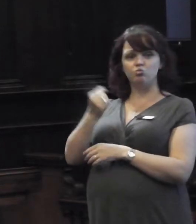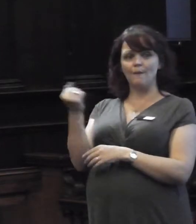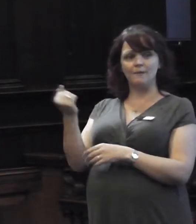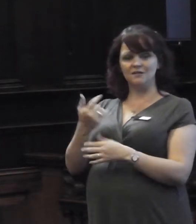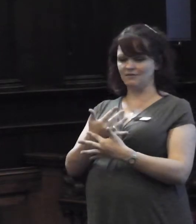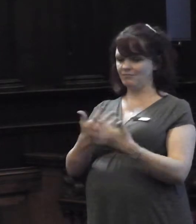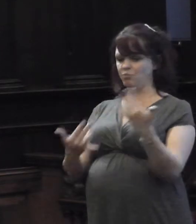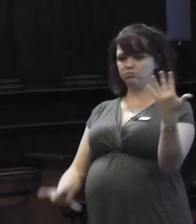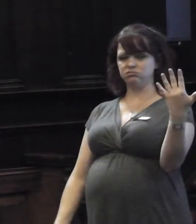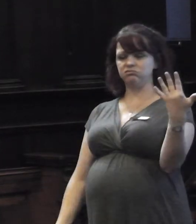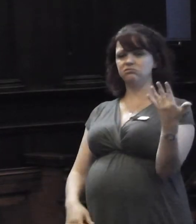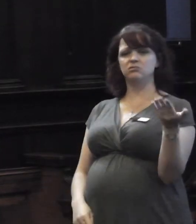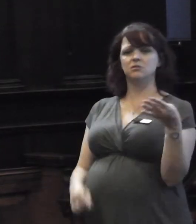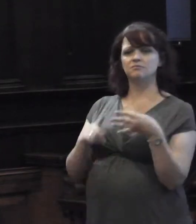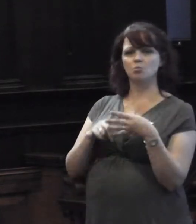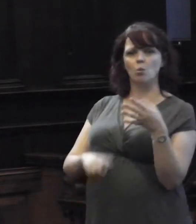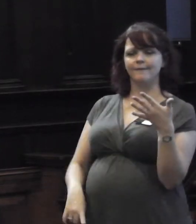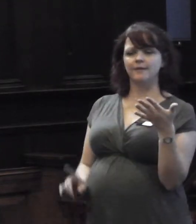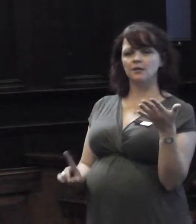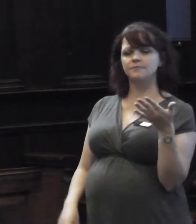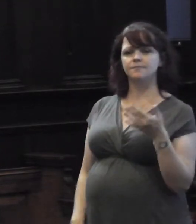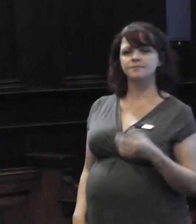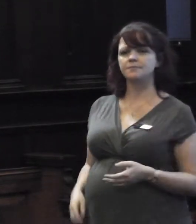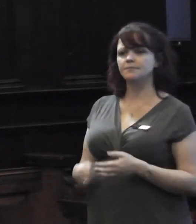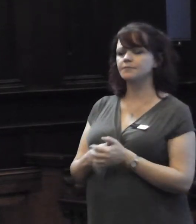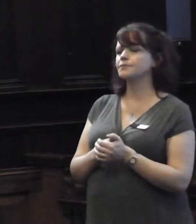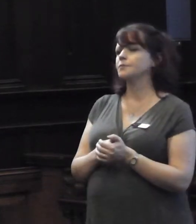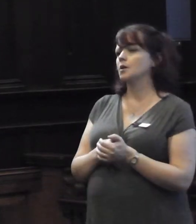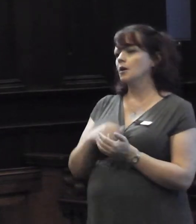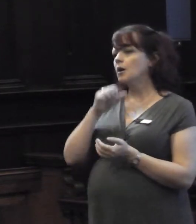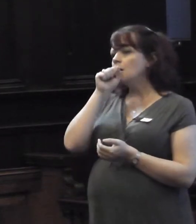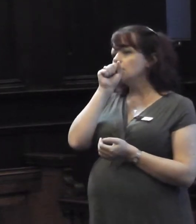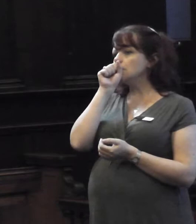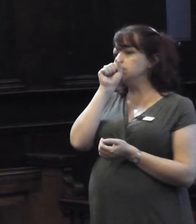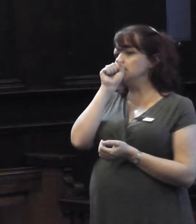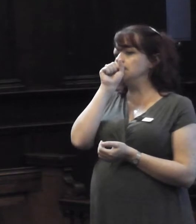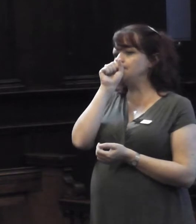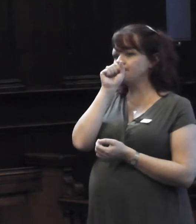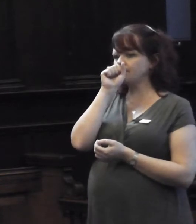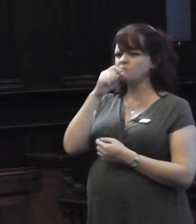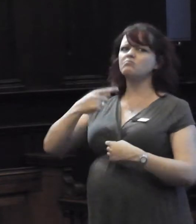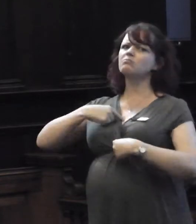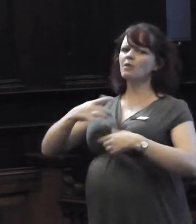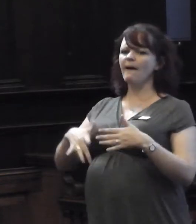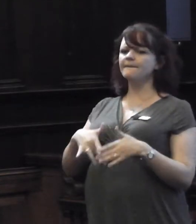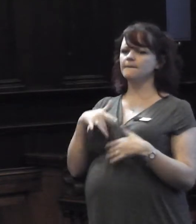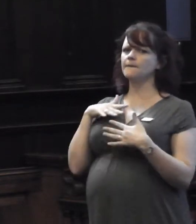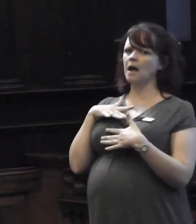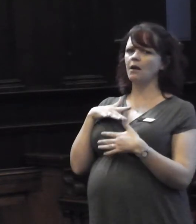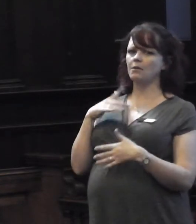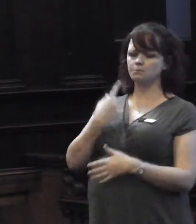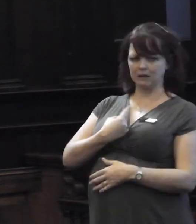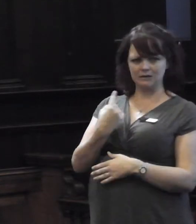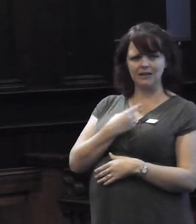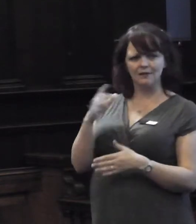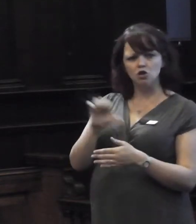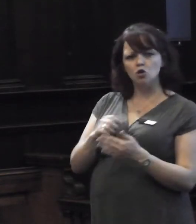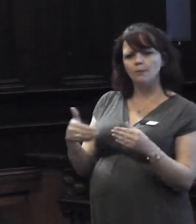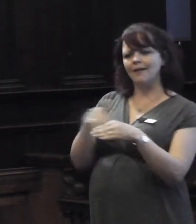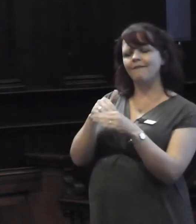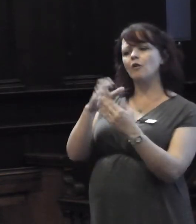description. In my opinion, it should be part of the national curriculum to teach